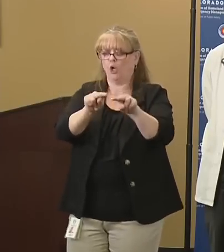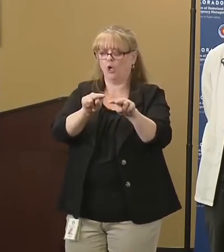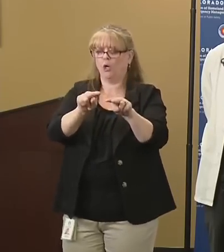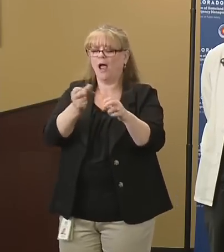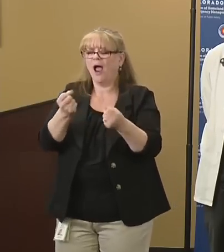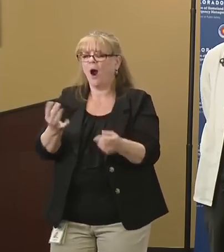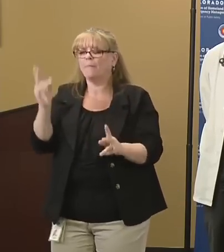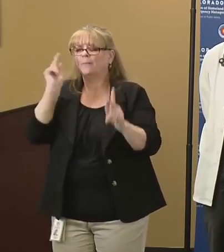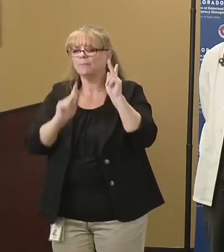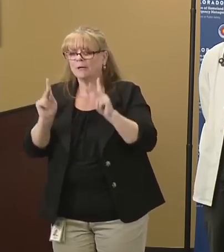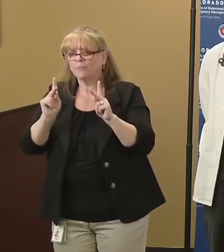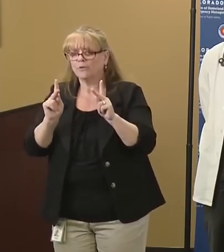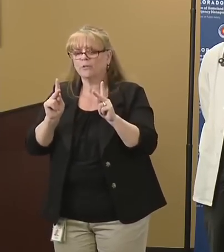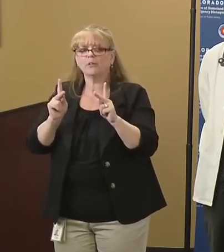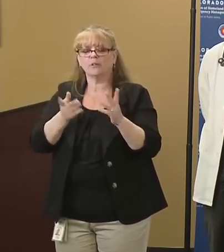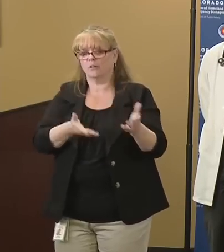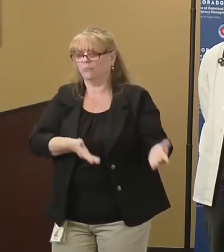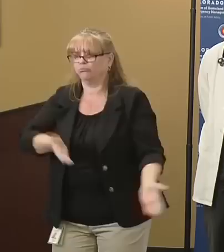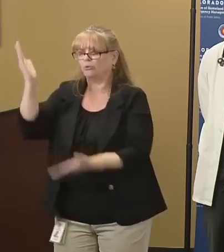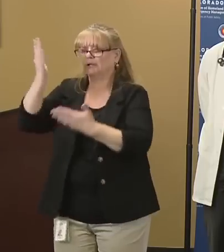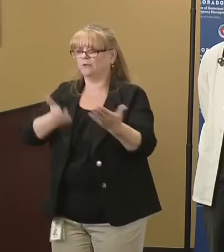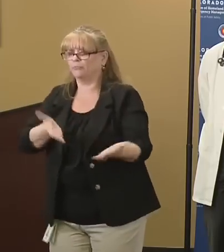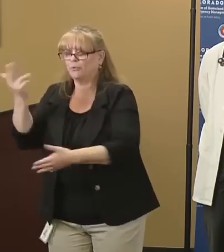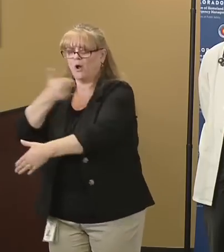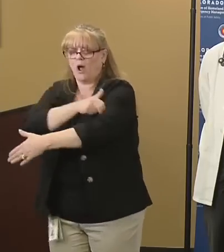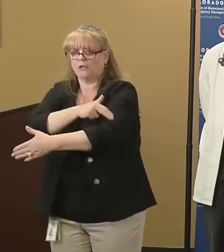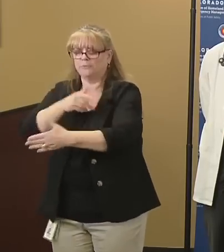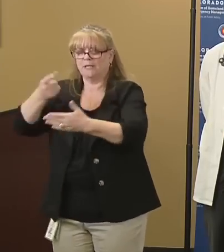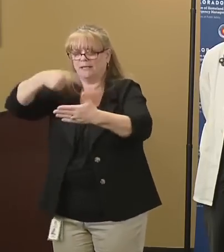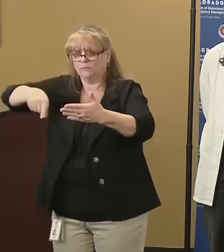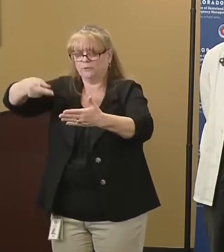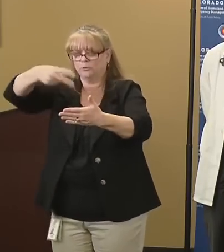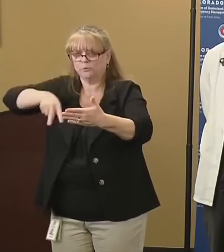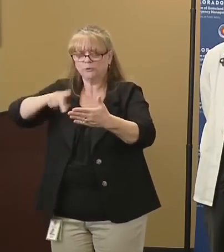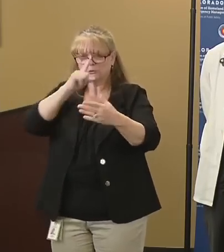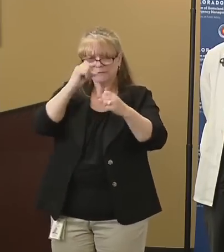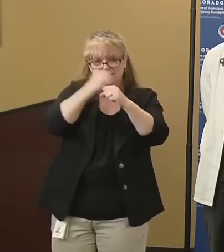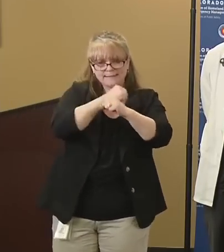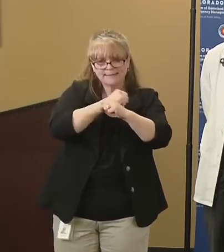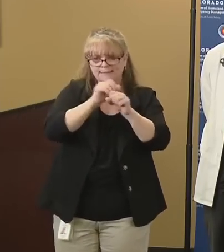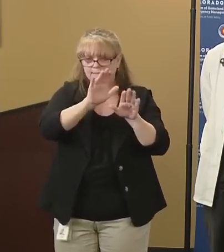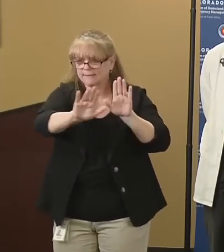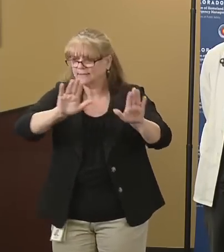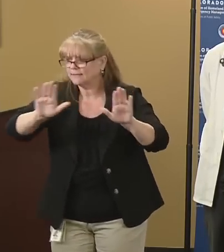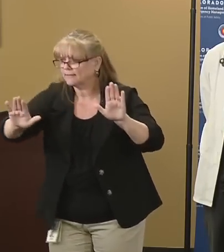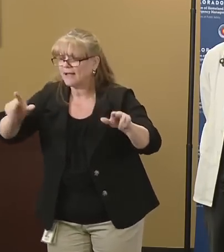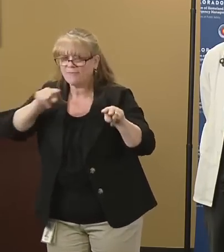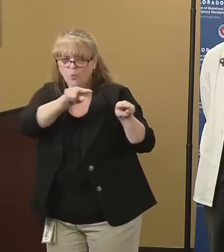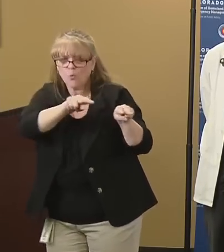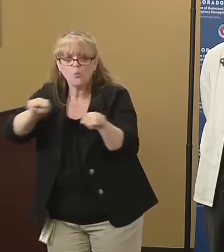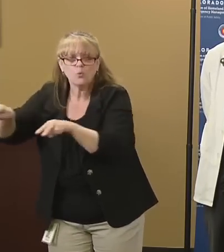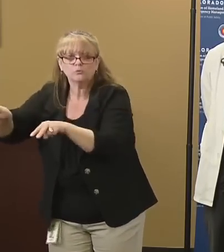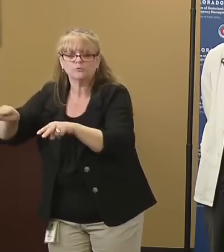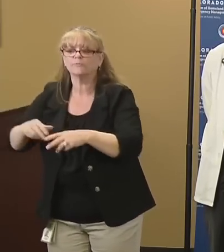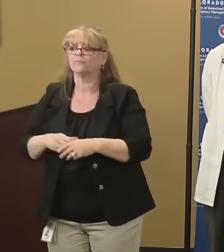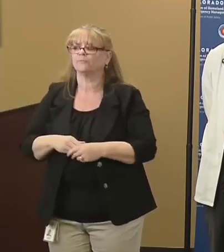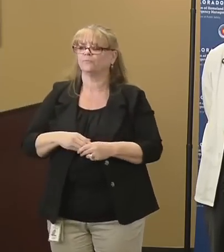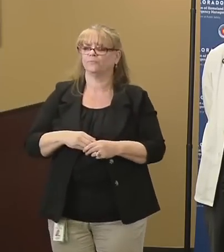admitted to ICUs in a week to 2 weeks. Final question from in the room? Yes. Governor, and also maybe for the doctor as